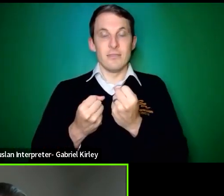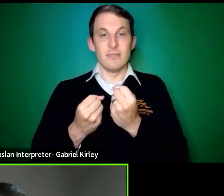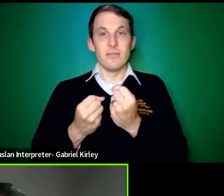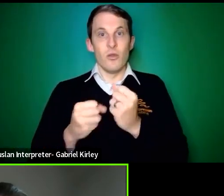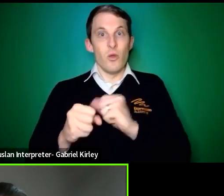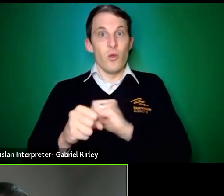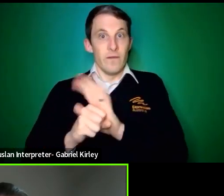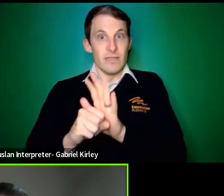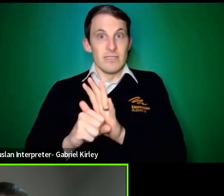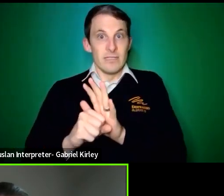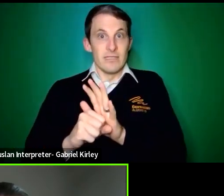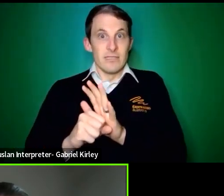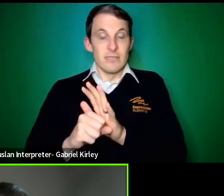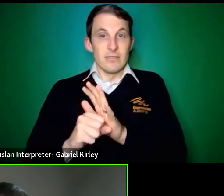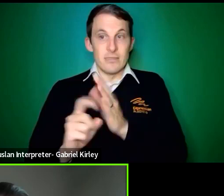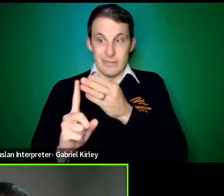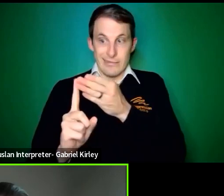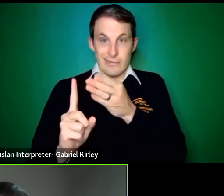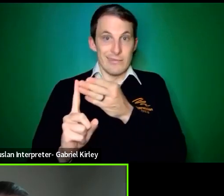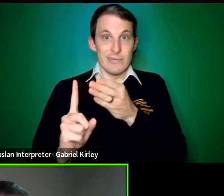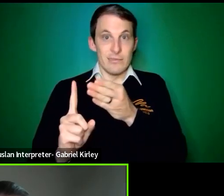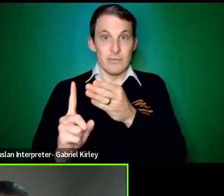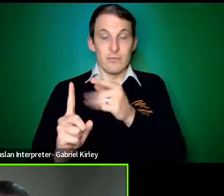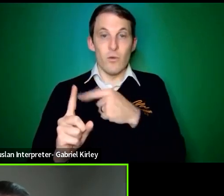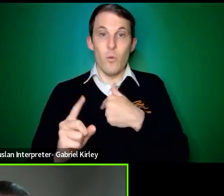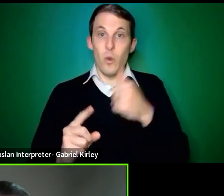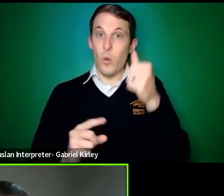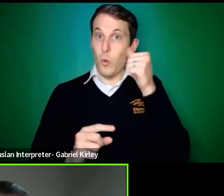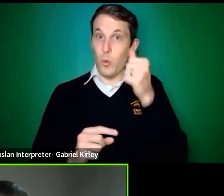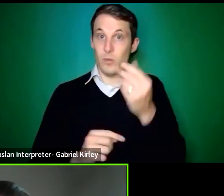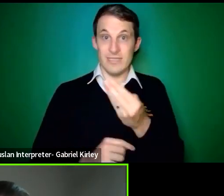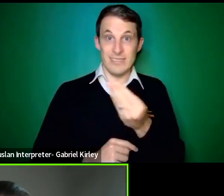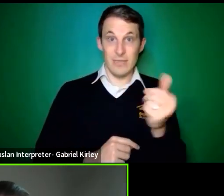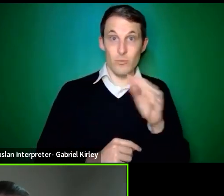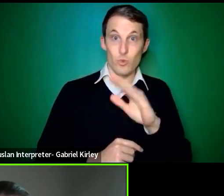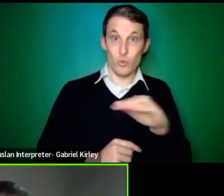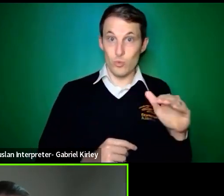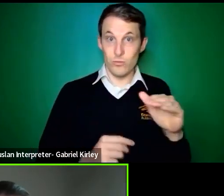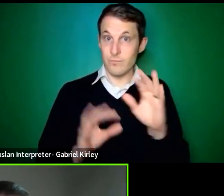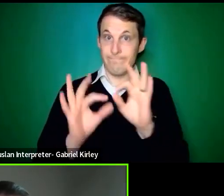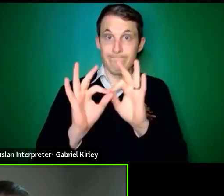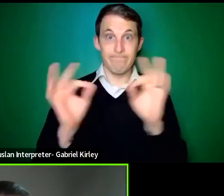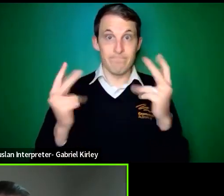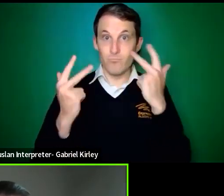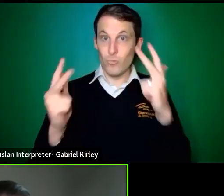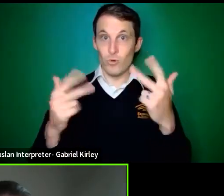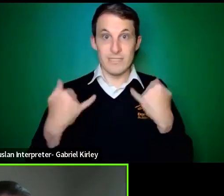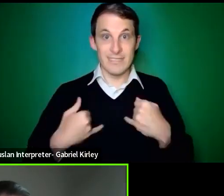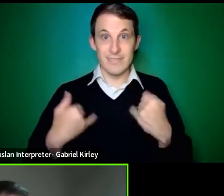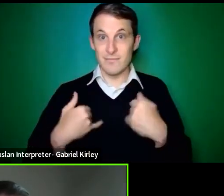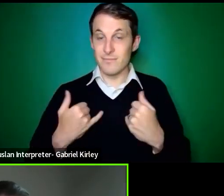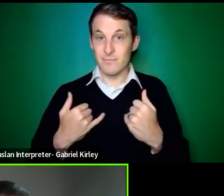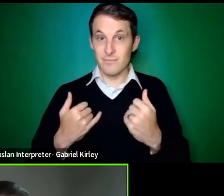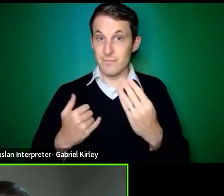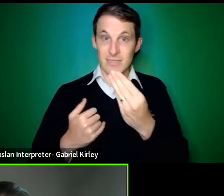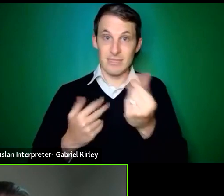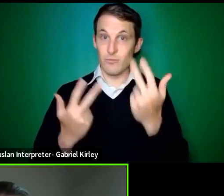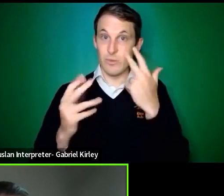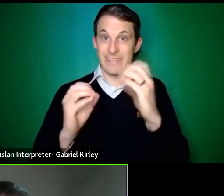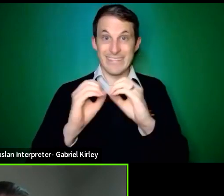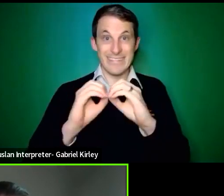has COVID-19, we know that some children are asymptomatic with COVID-19, they may show no symptoms